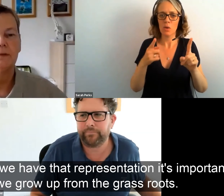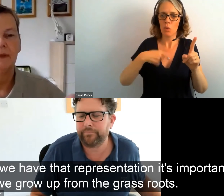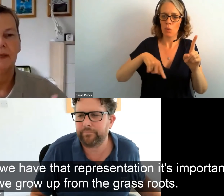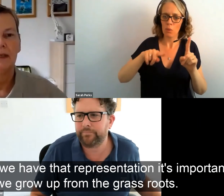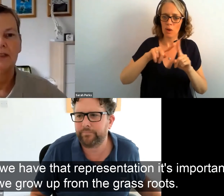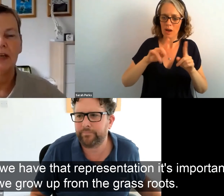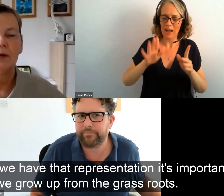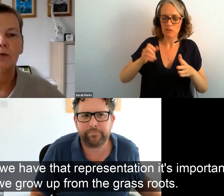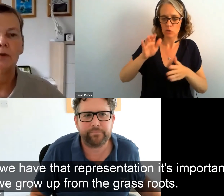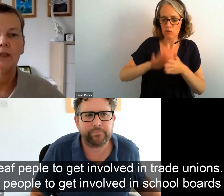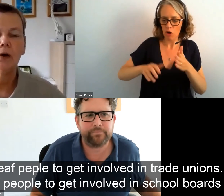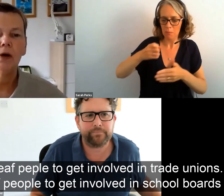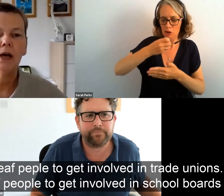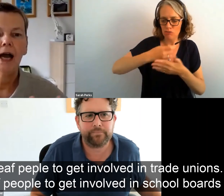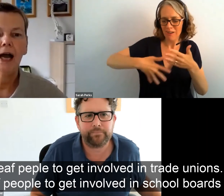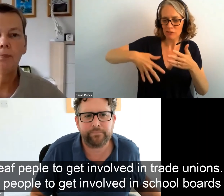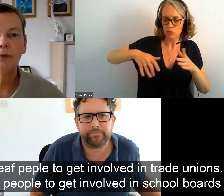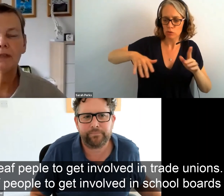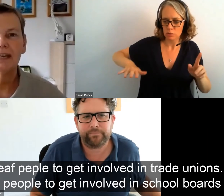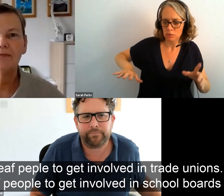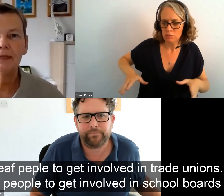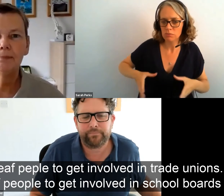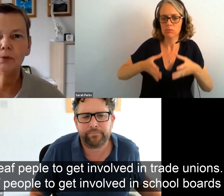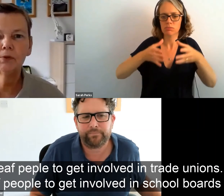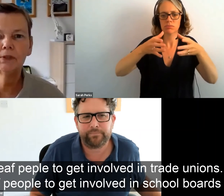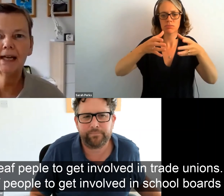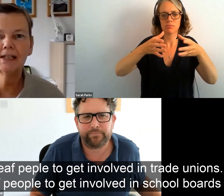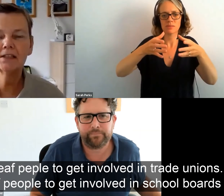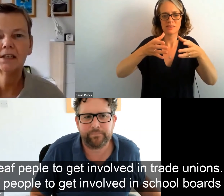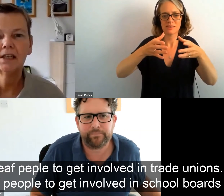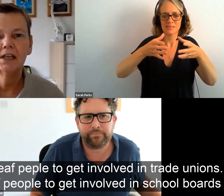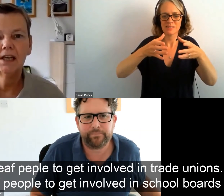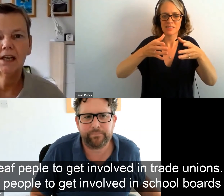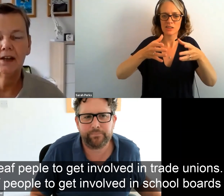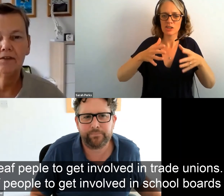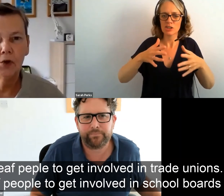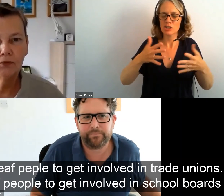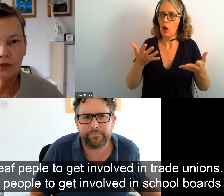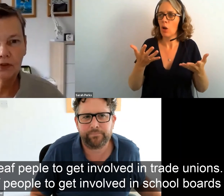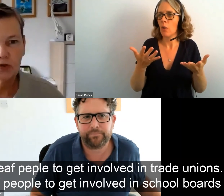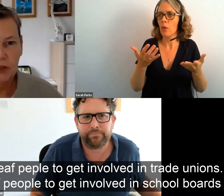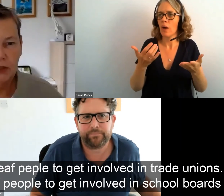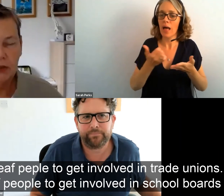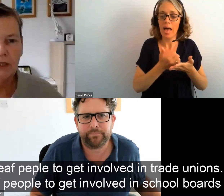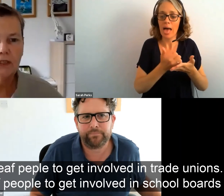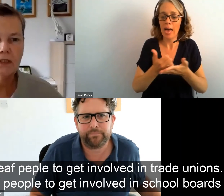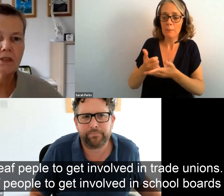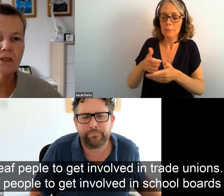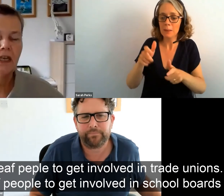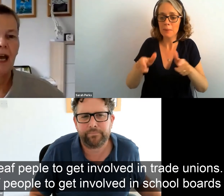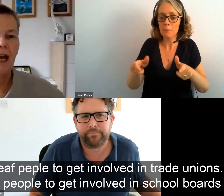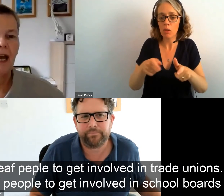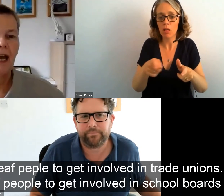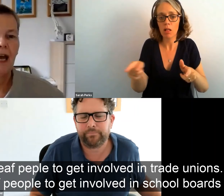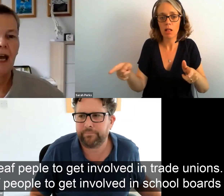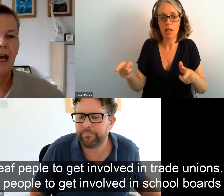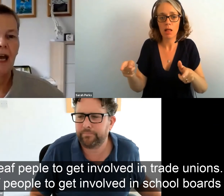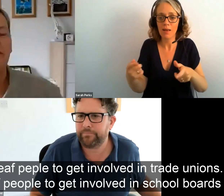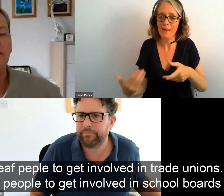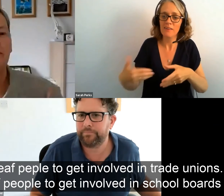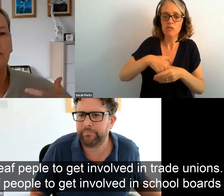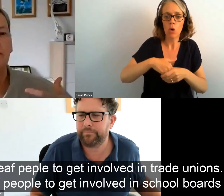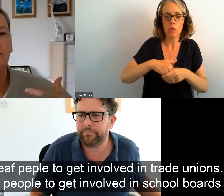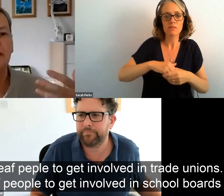the grassroots. So, helping deaf people get involved in trade unions, helping